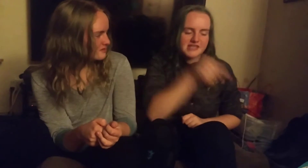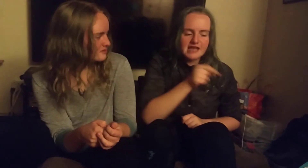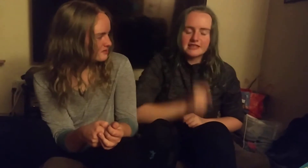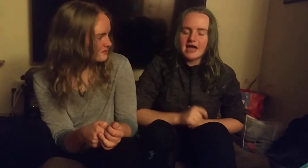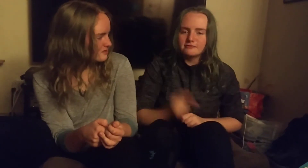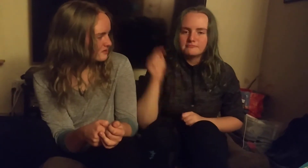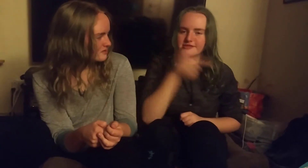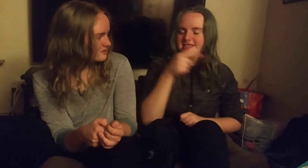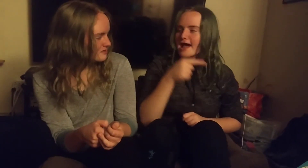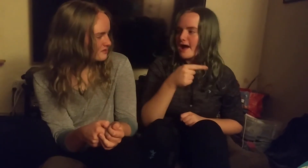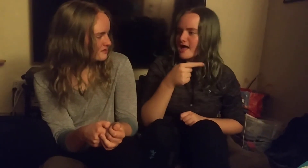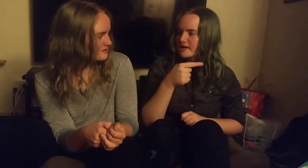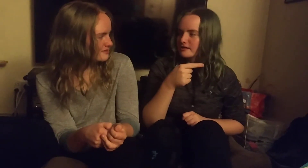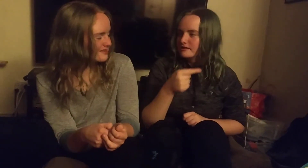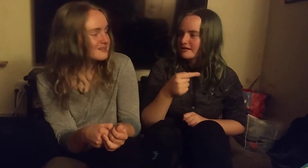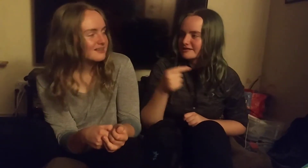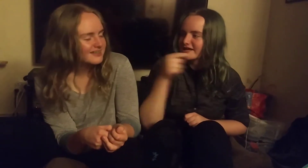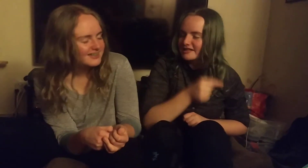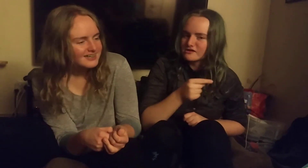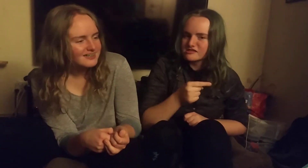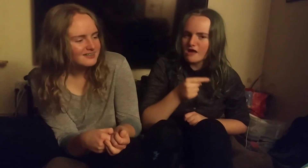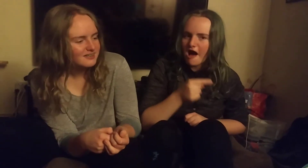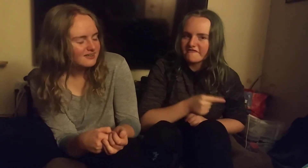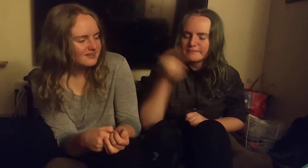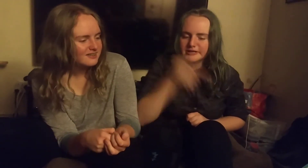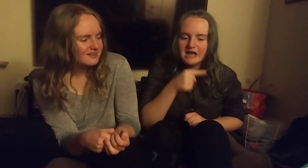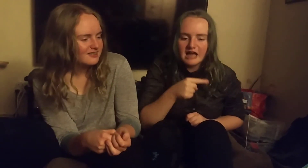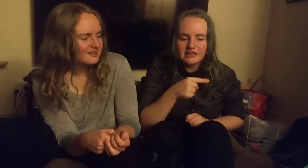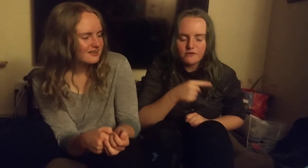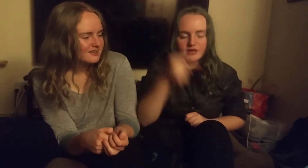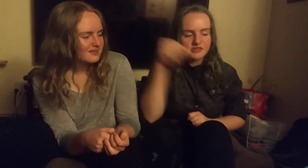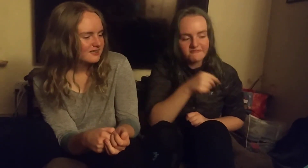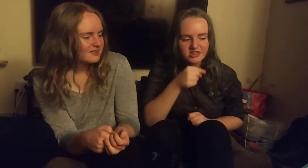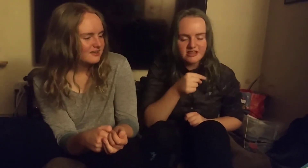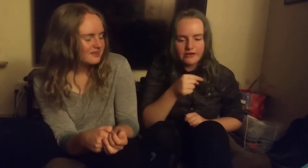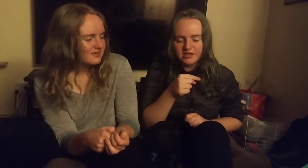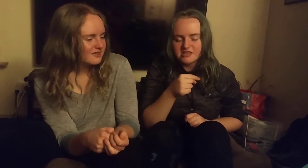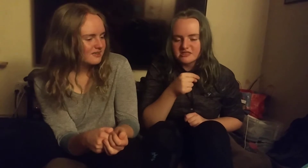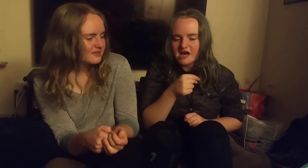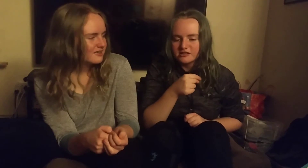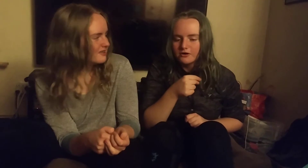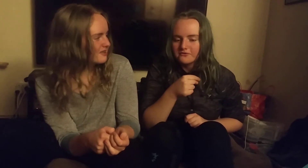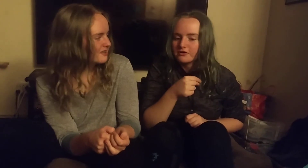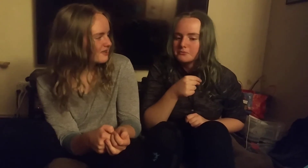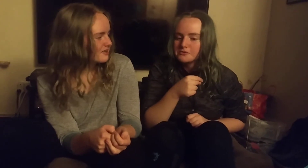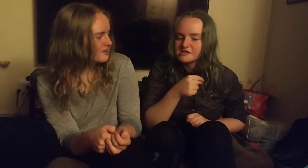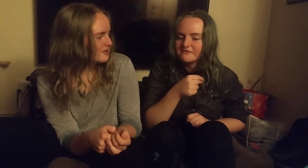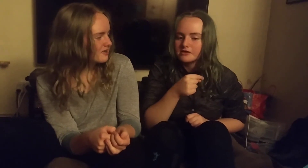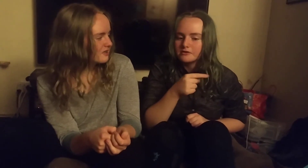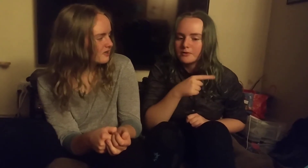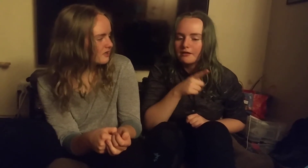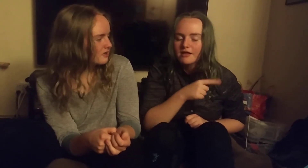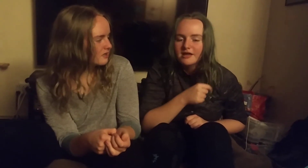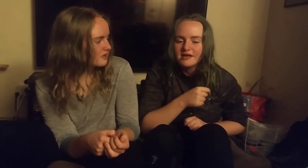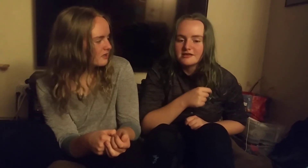stand there and stare at it until it looks soft, but not liquid. If it's liquid, this is kind of over. It won't set very well. And then she's